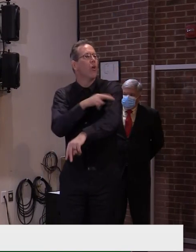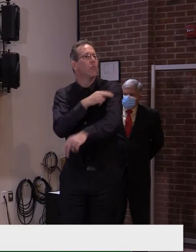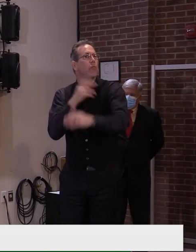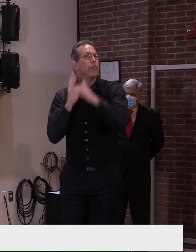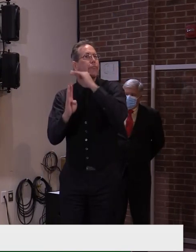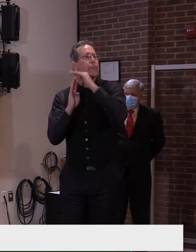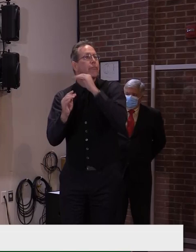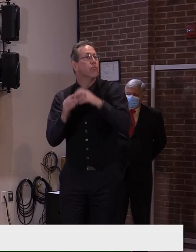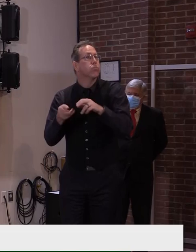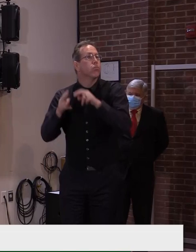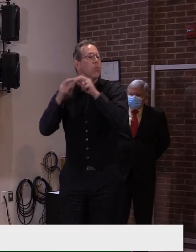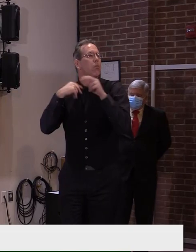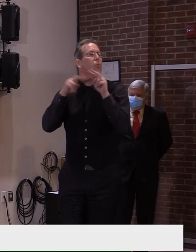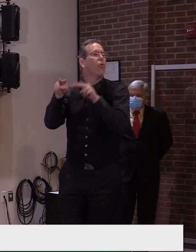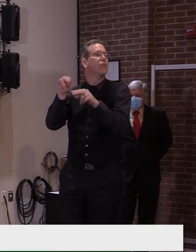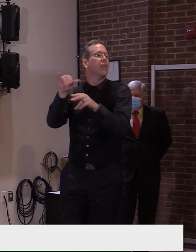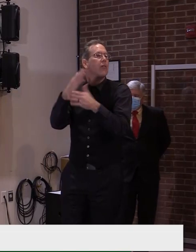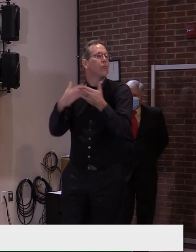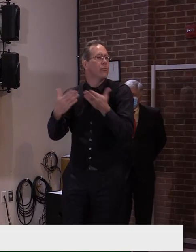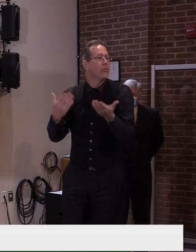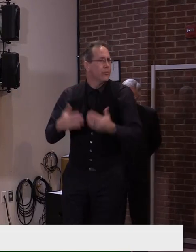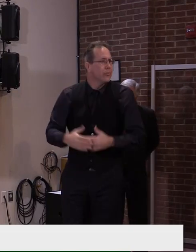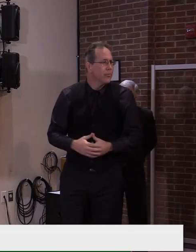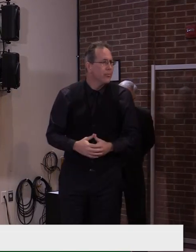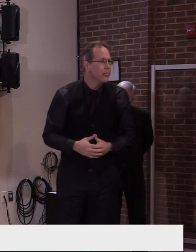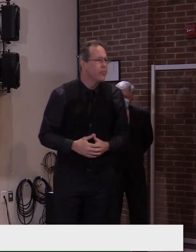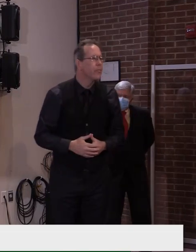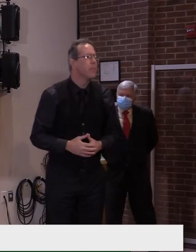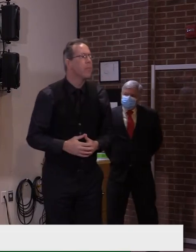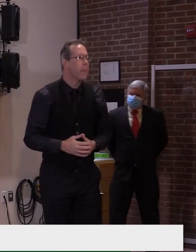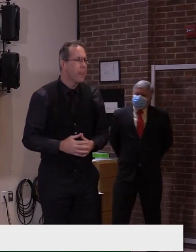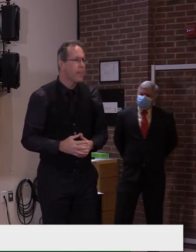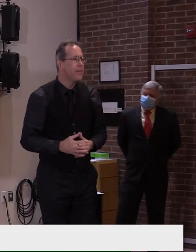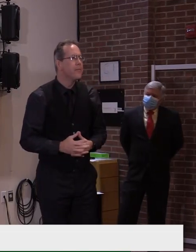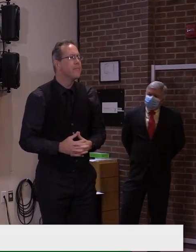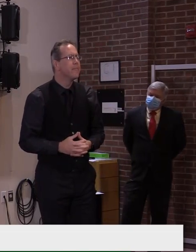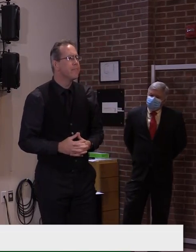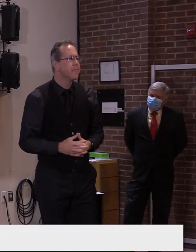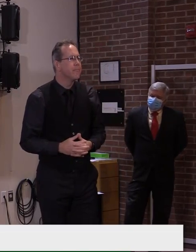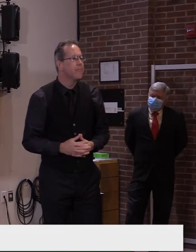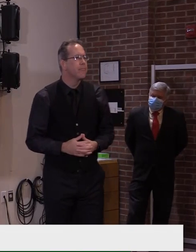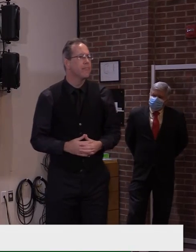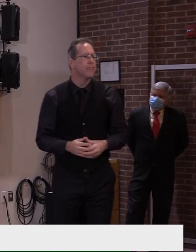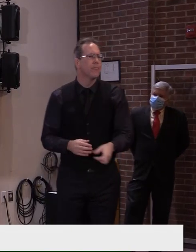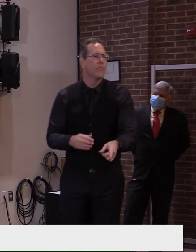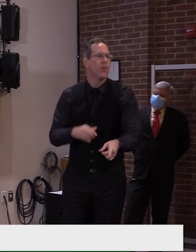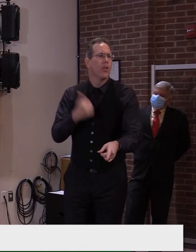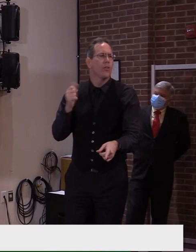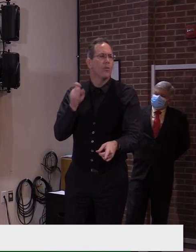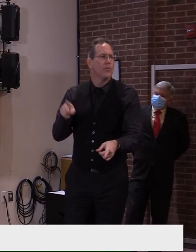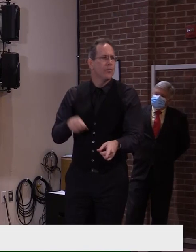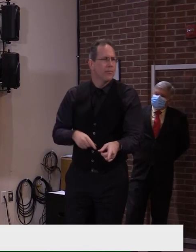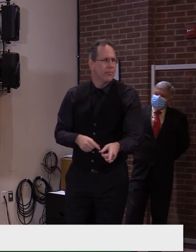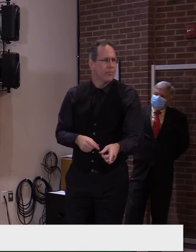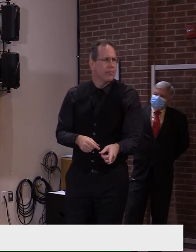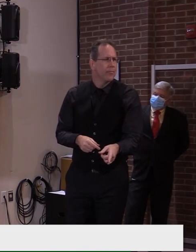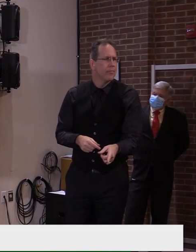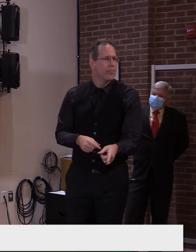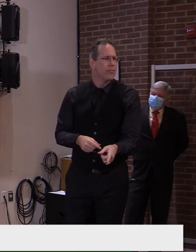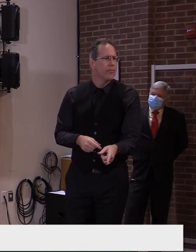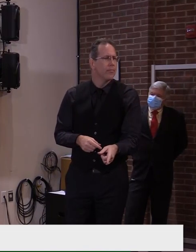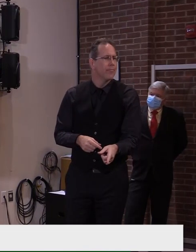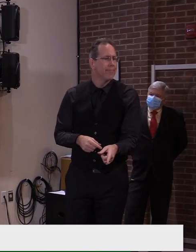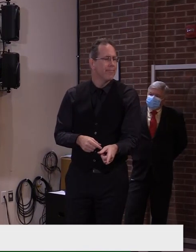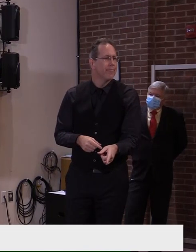governor. We got a press release, I think yesterday, that Jay Peak was offering a free water park